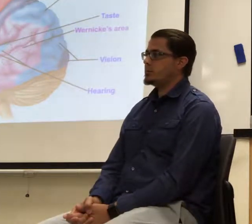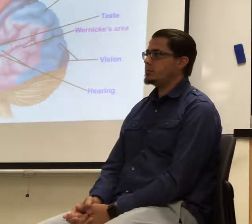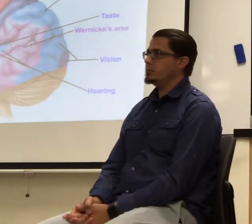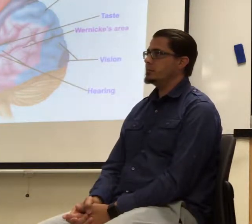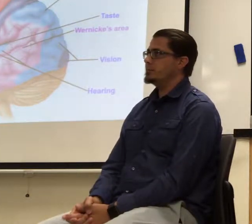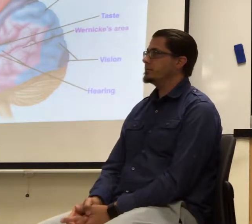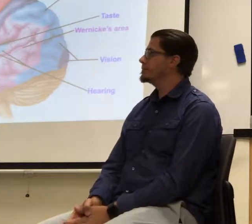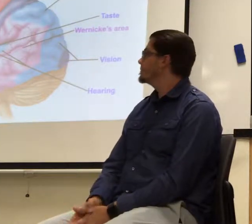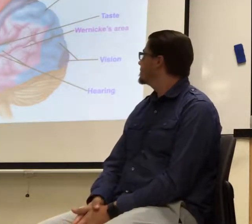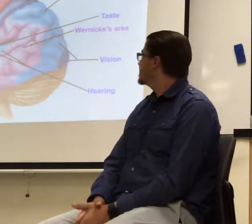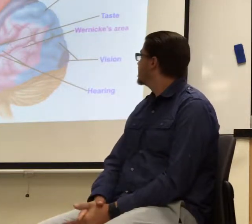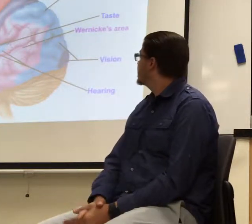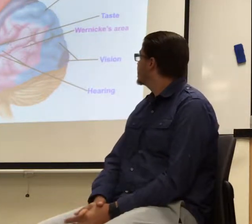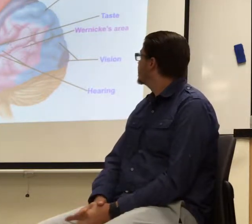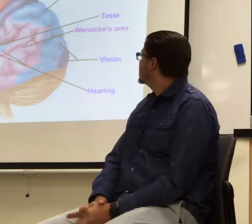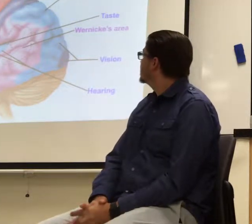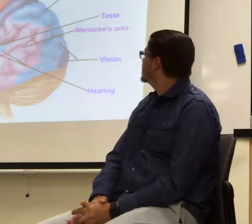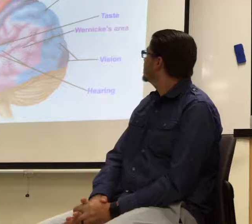Wernicke's area.